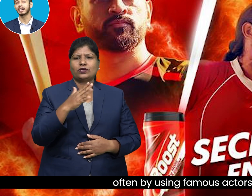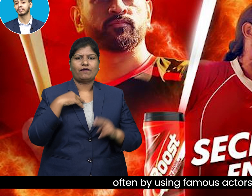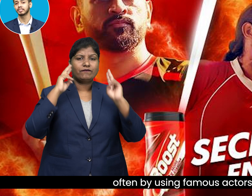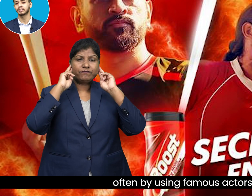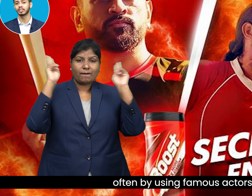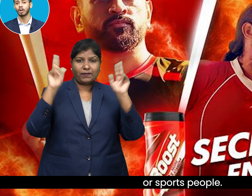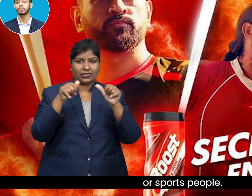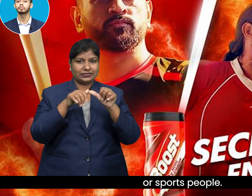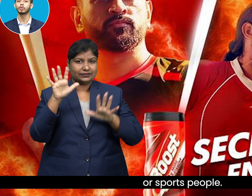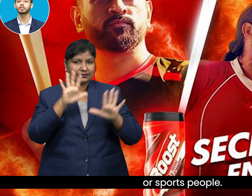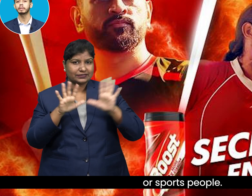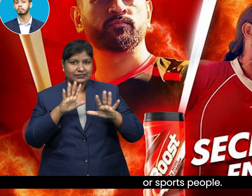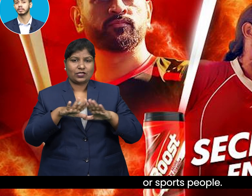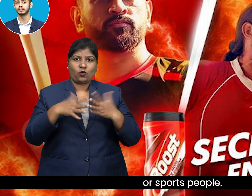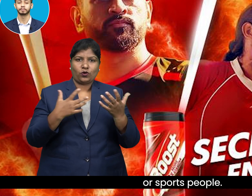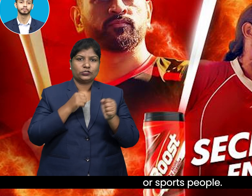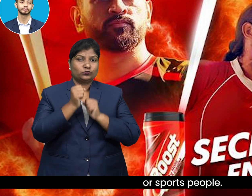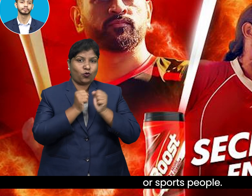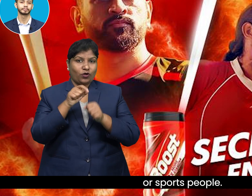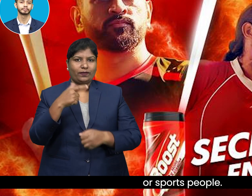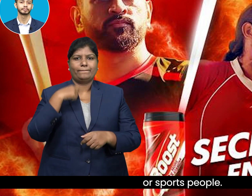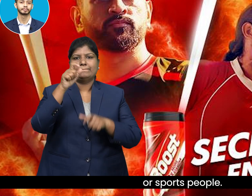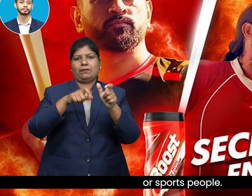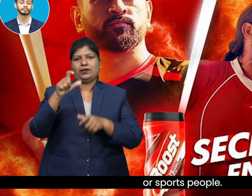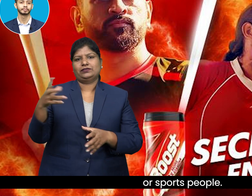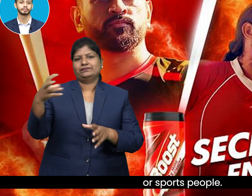famous actors or sports people.